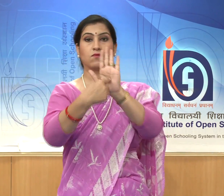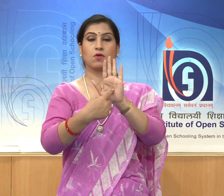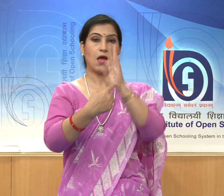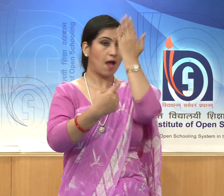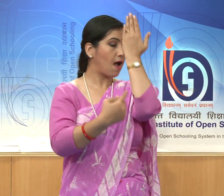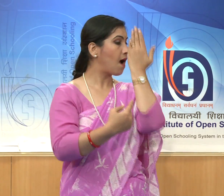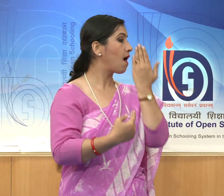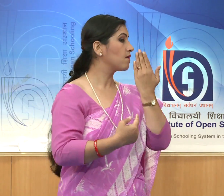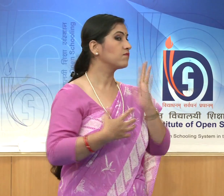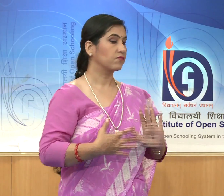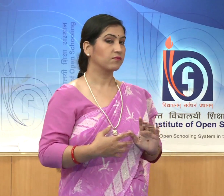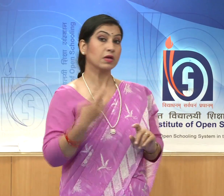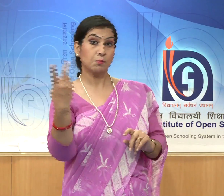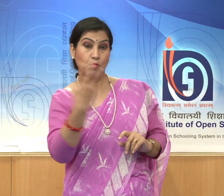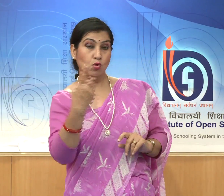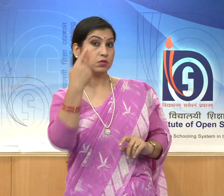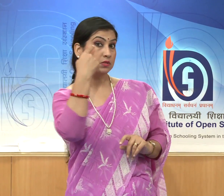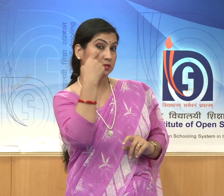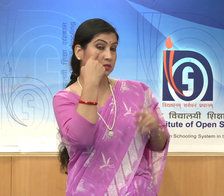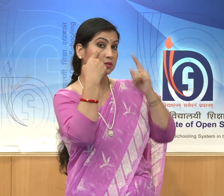showing both the eyes